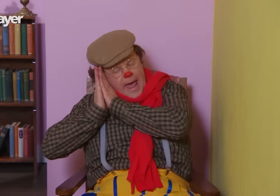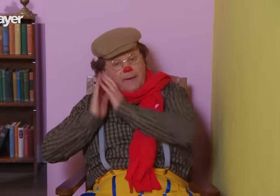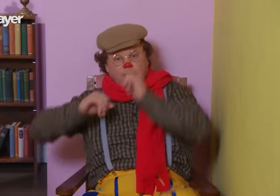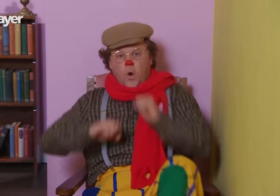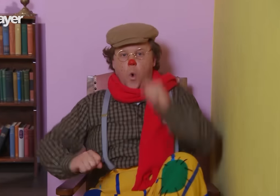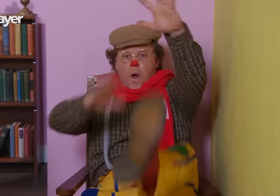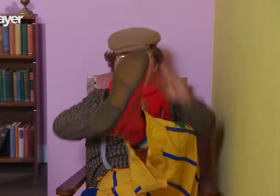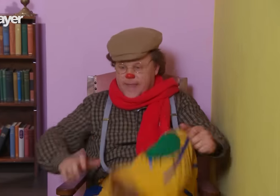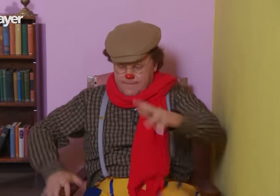nap. Oh,